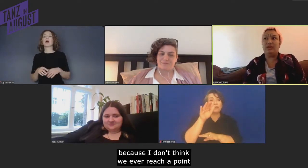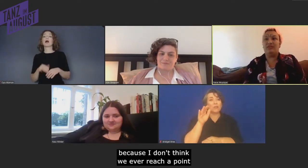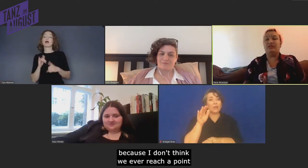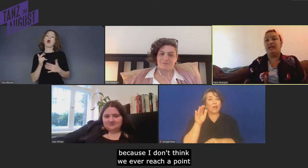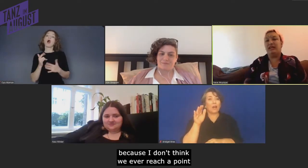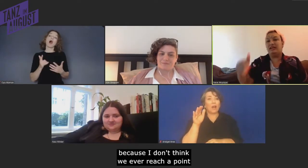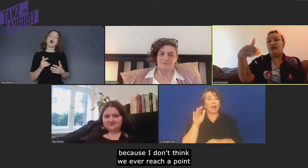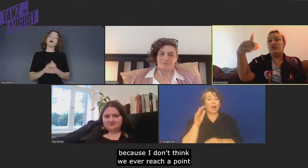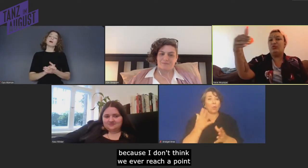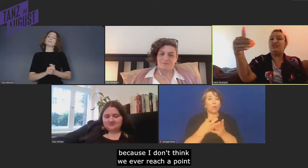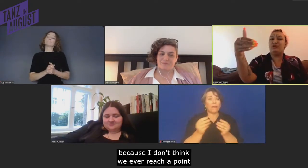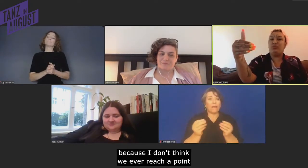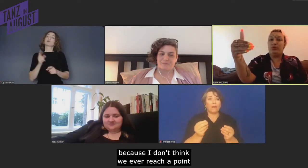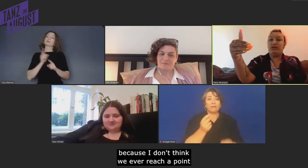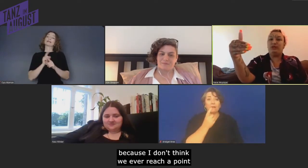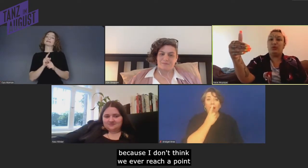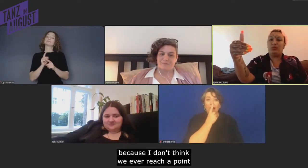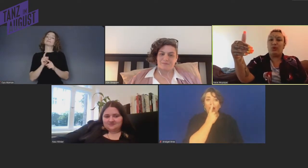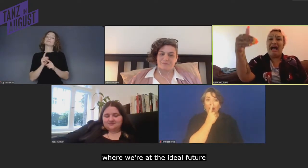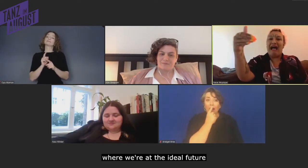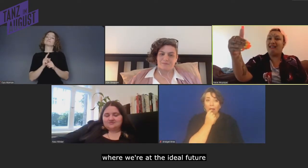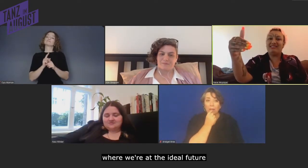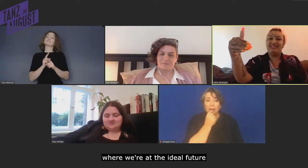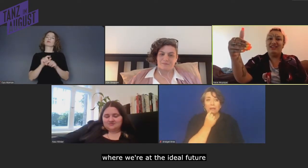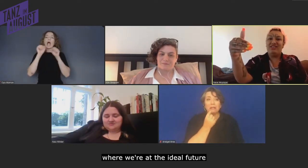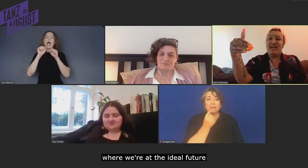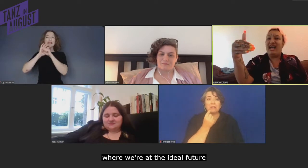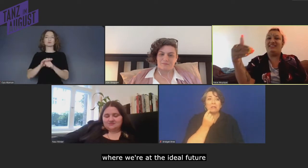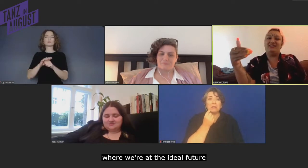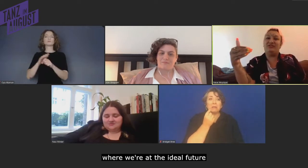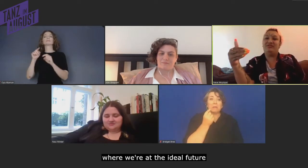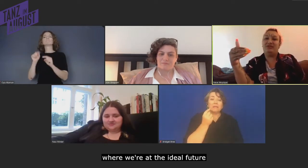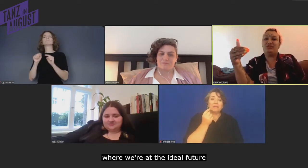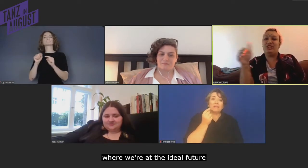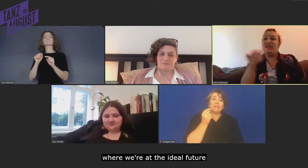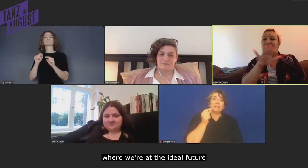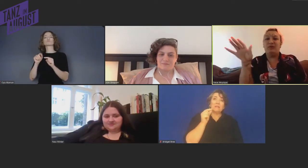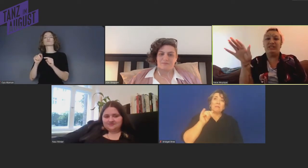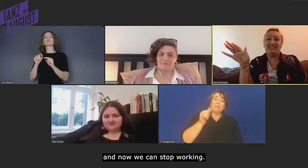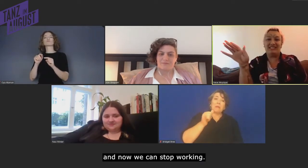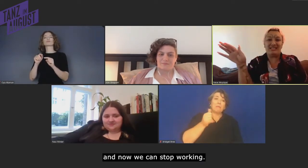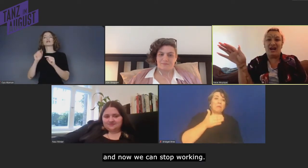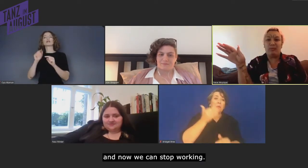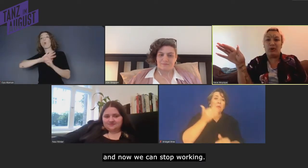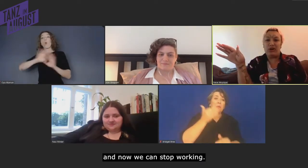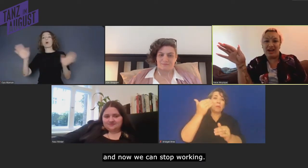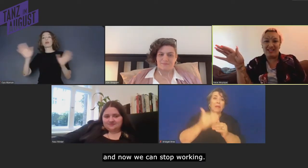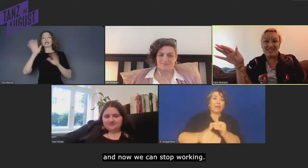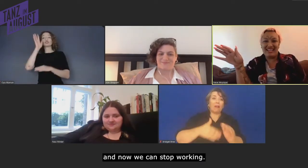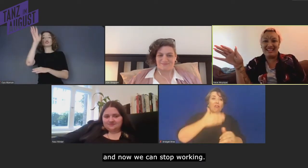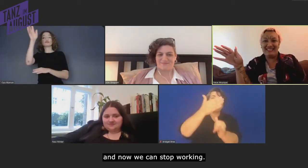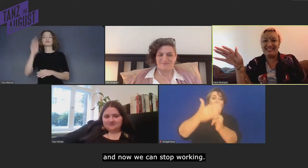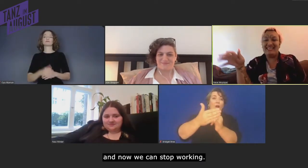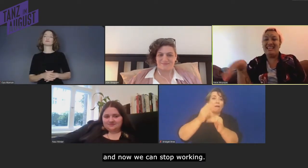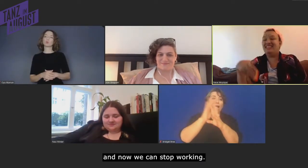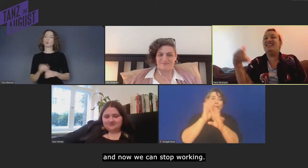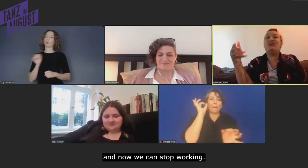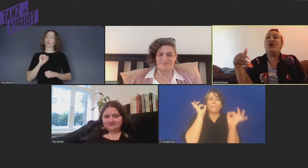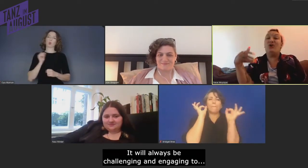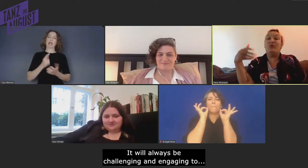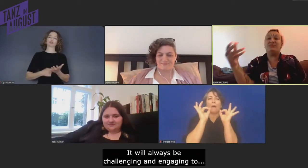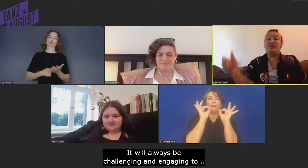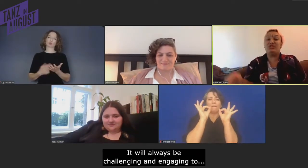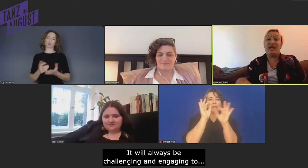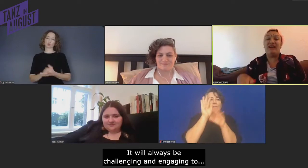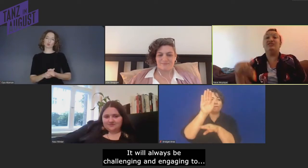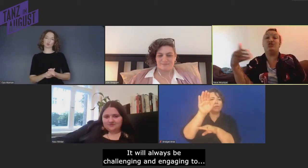we ever like reach a point where we're at the ideal future and now we can stop working on things. I think it'll